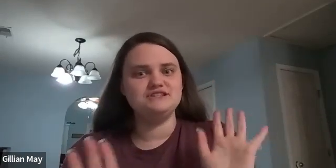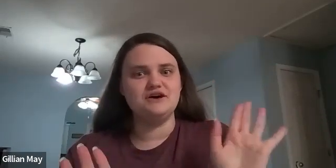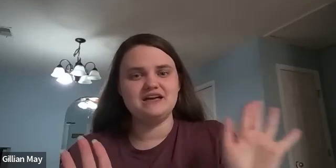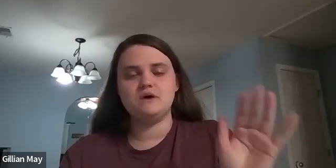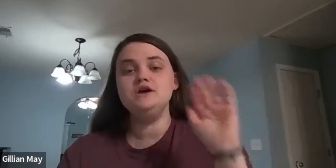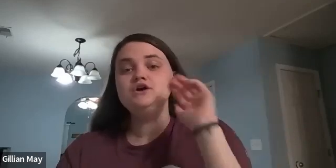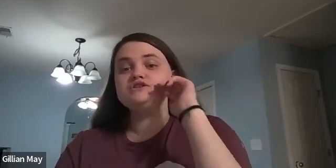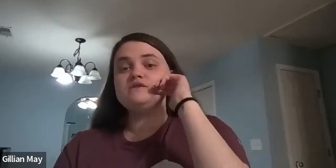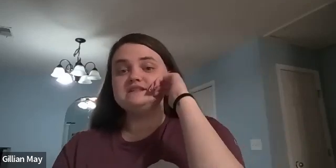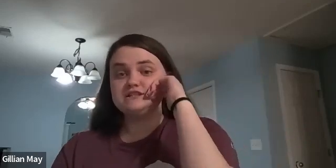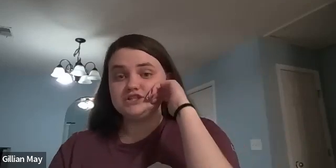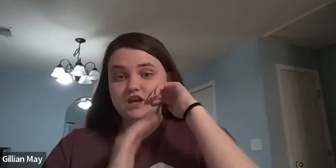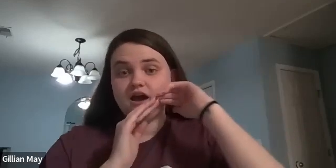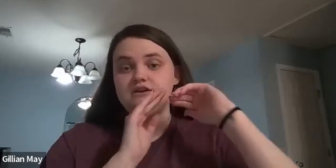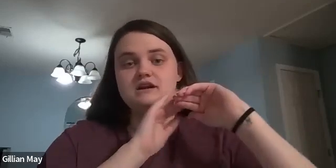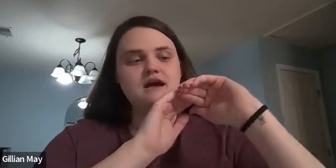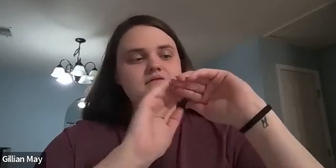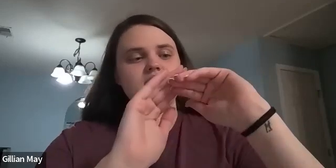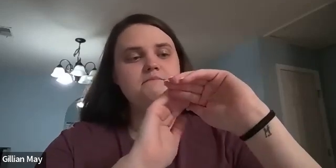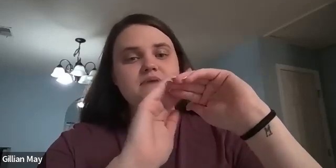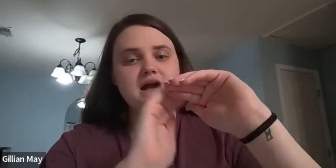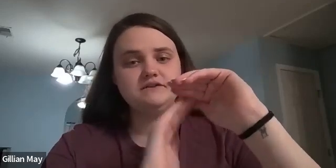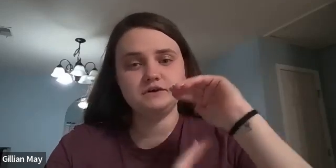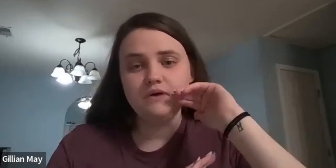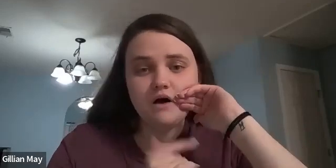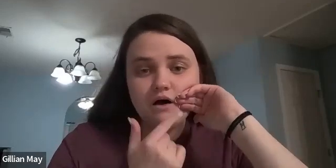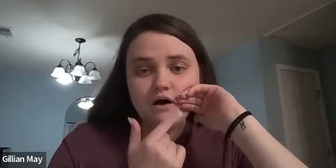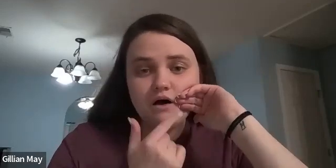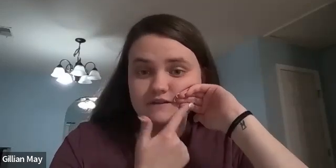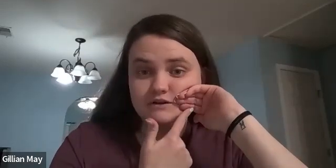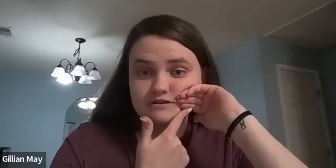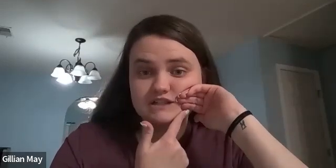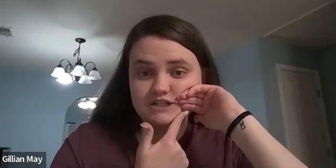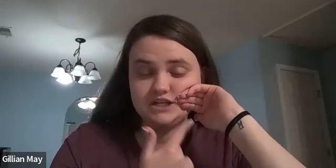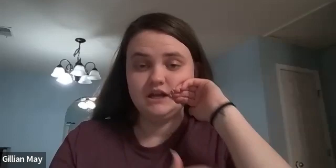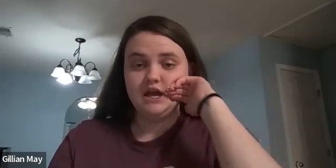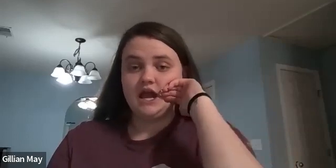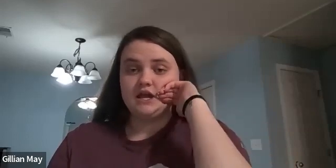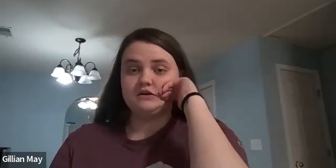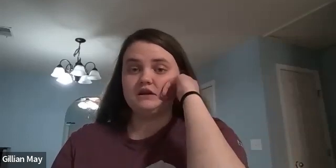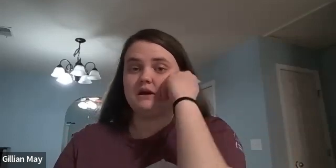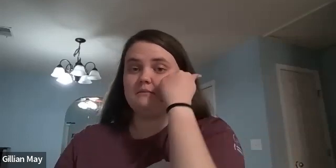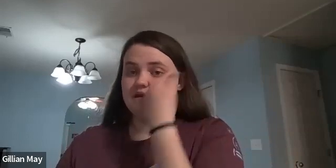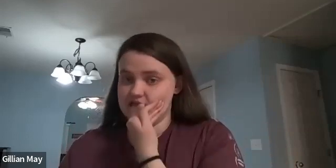So that's why. So this is shy. You're gonna have the back of your palm, like your fingers touching, and you're gonna come